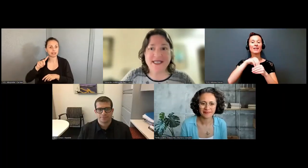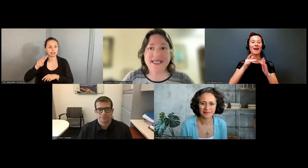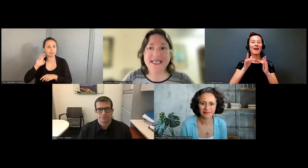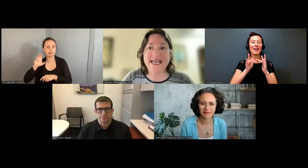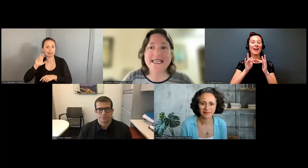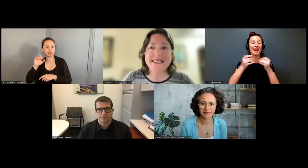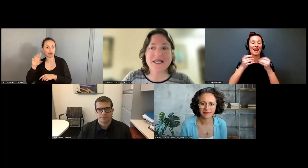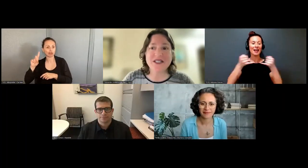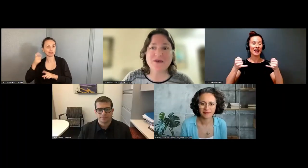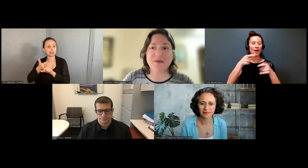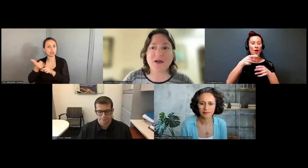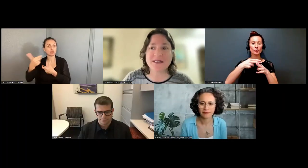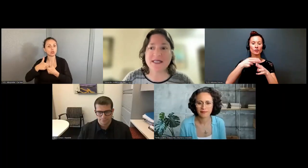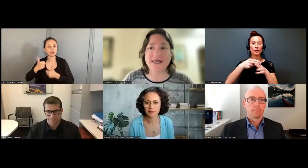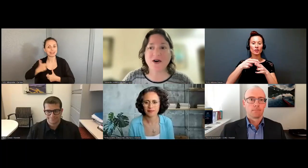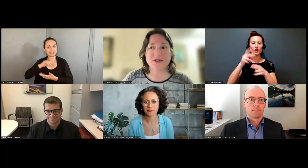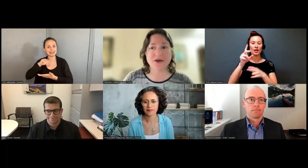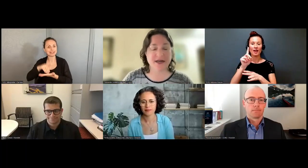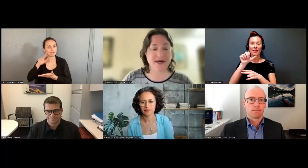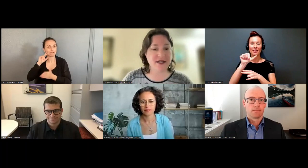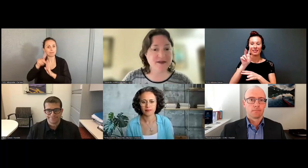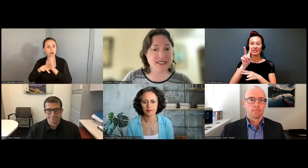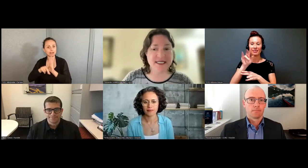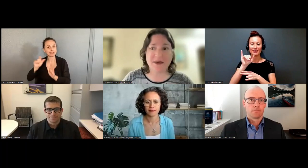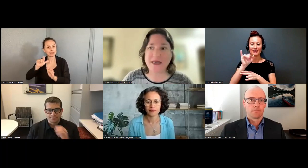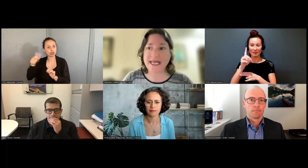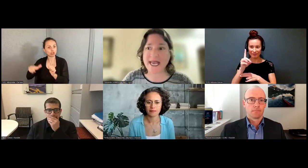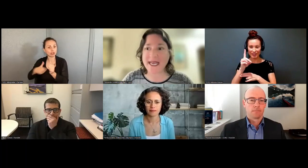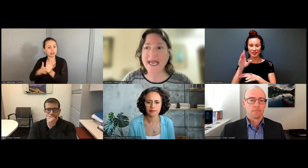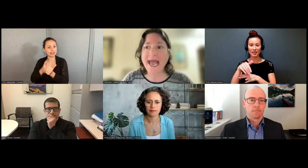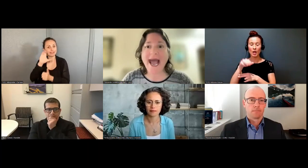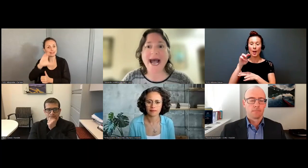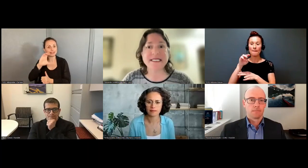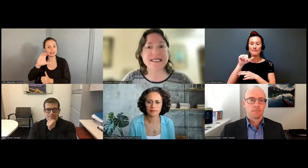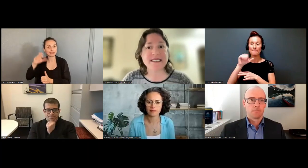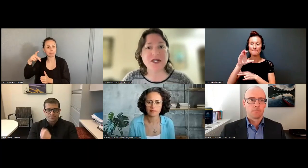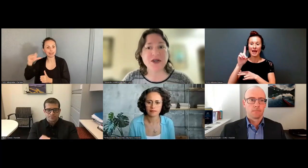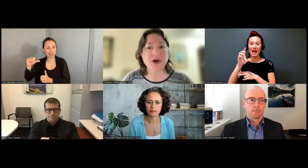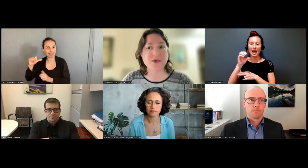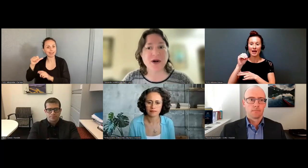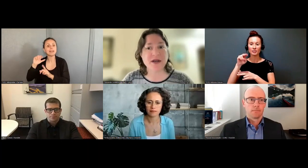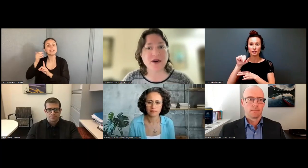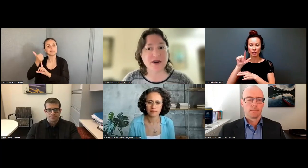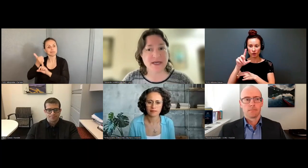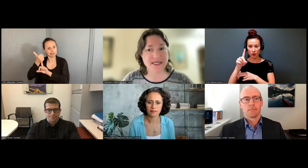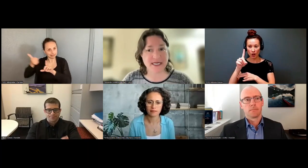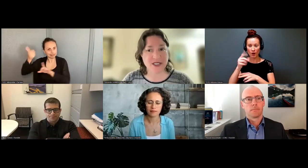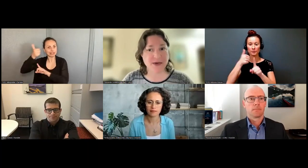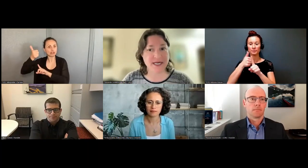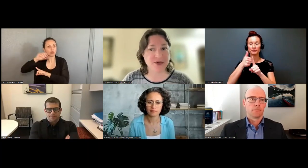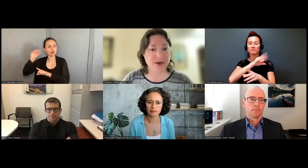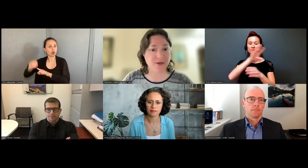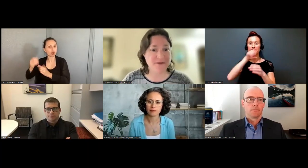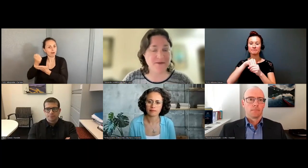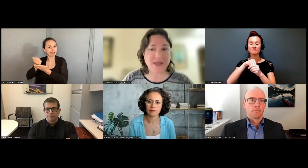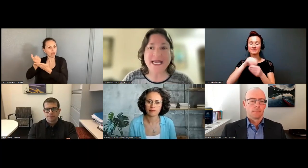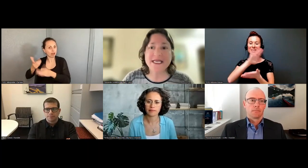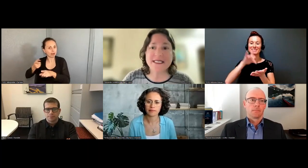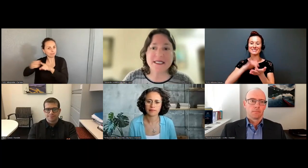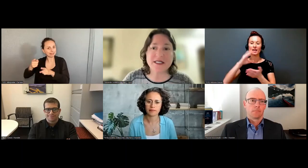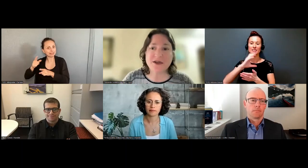joined the Canadian Centre for Policy Alternatives, CCPA, as its senior Ottawa economist in